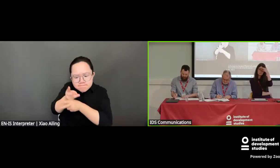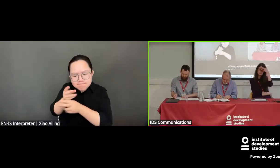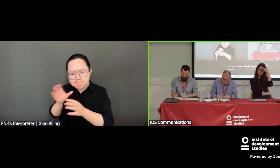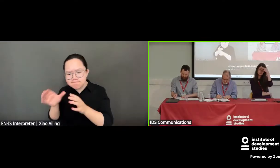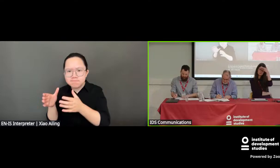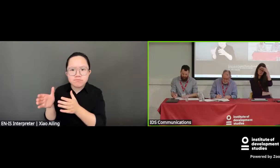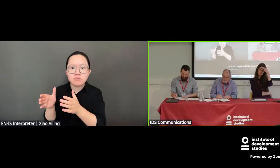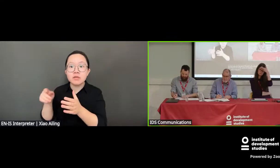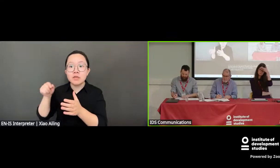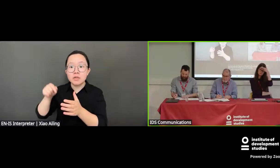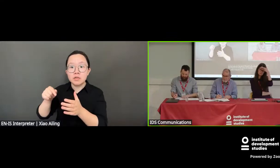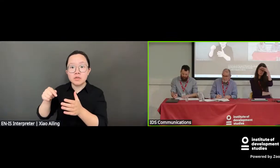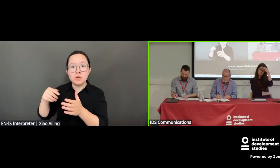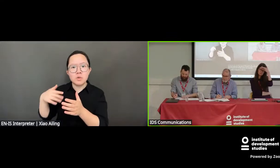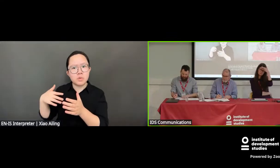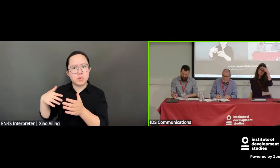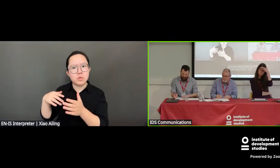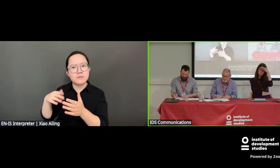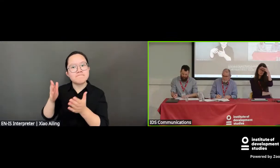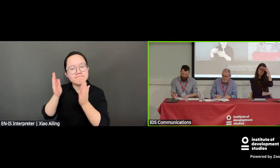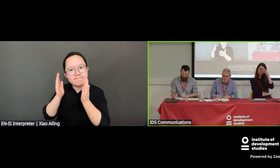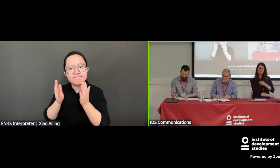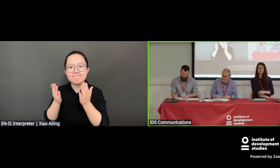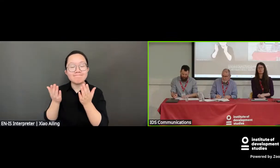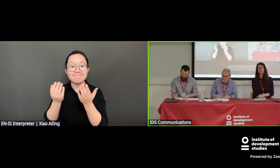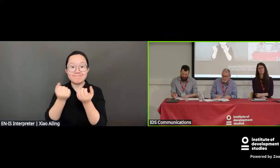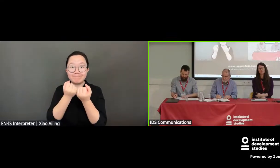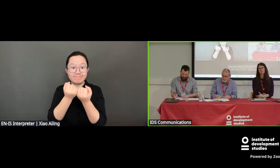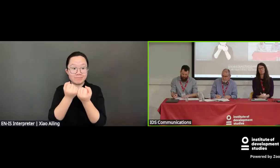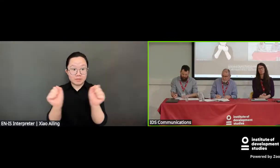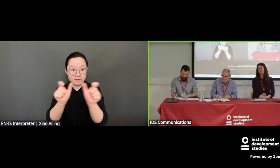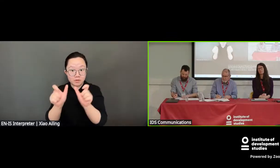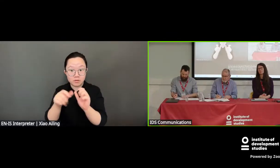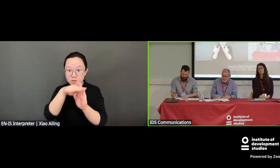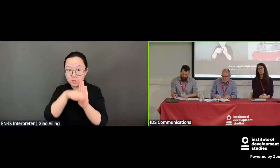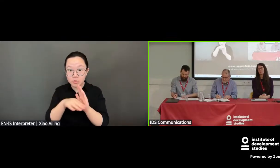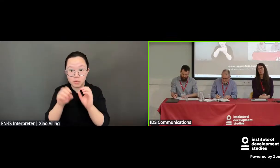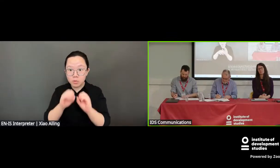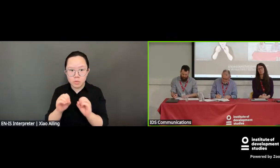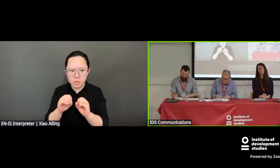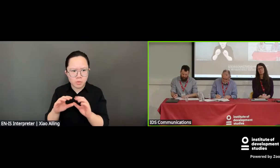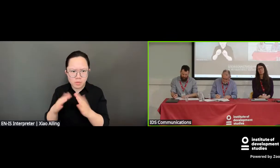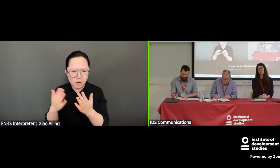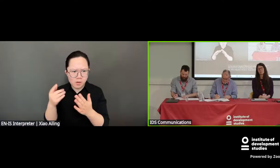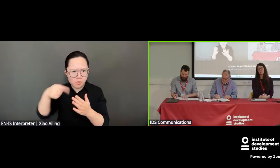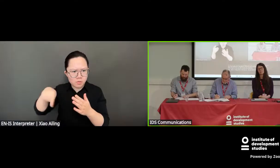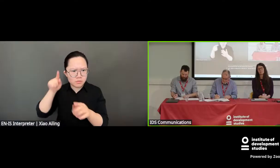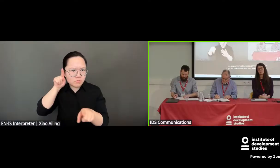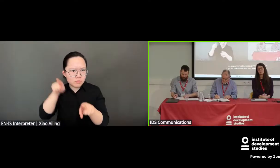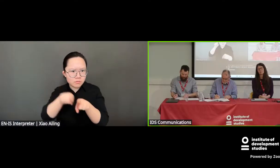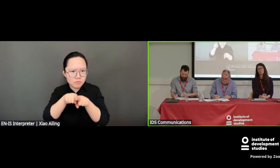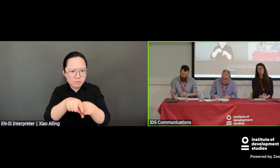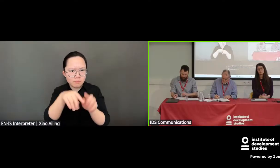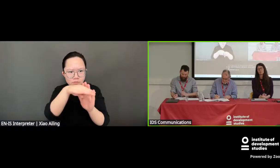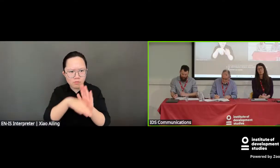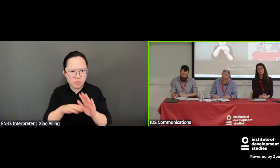job. So government does not actually focus on them. And we have issues where you have